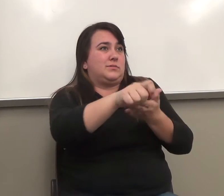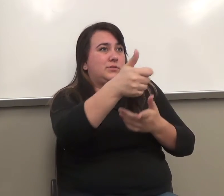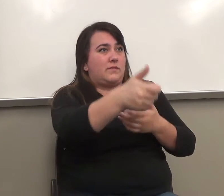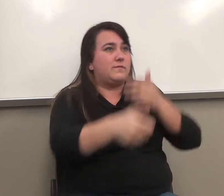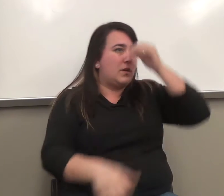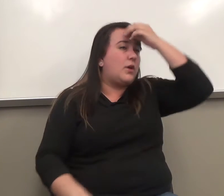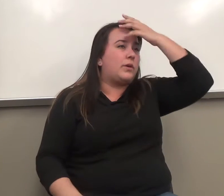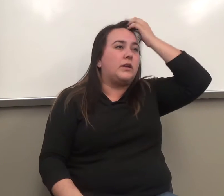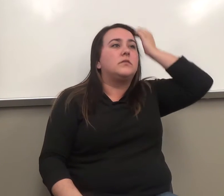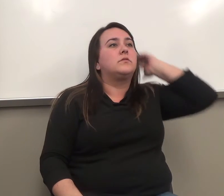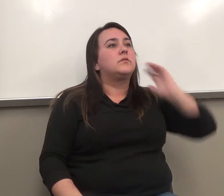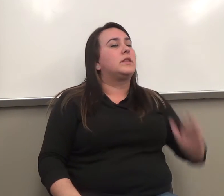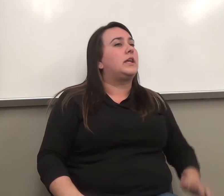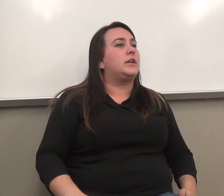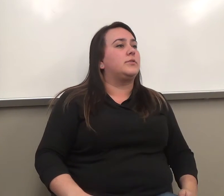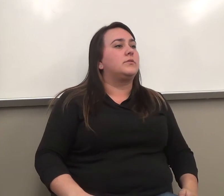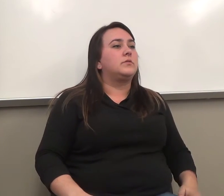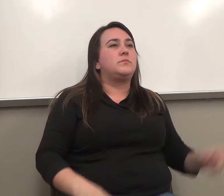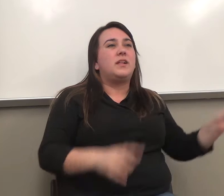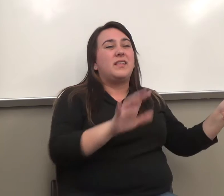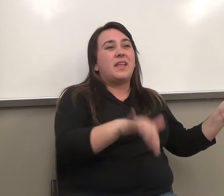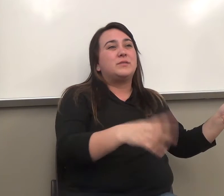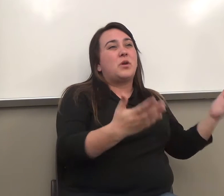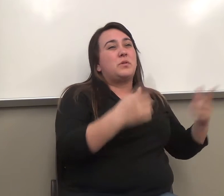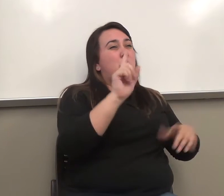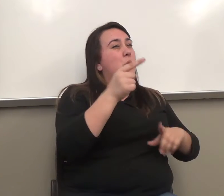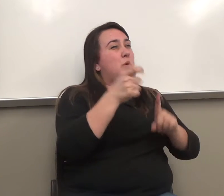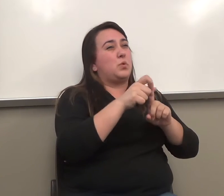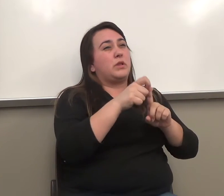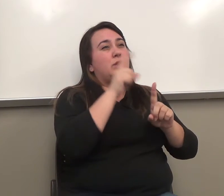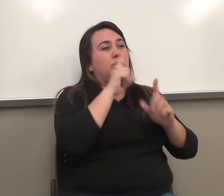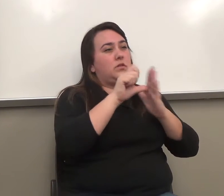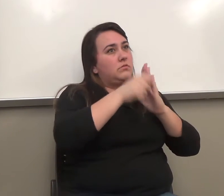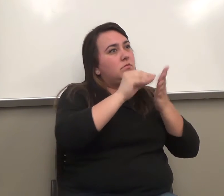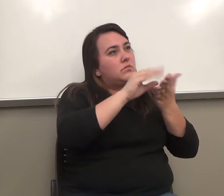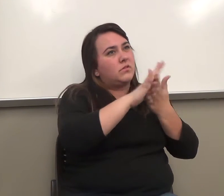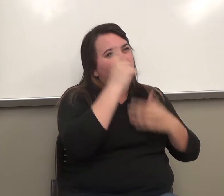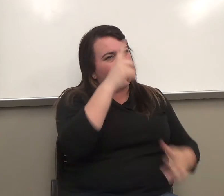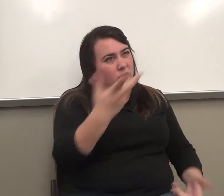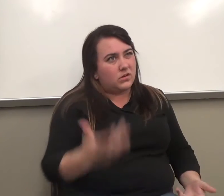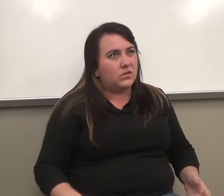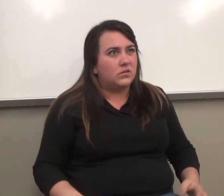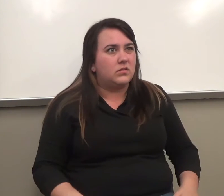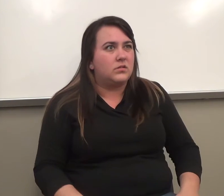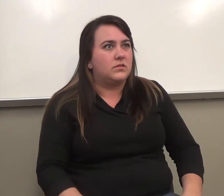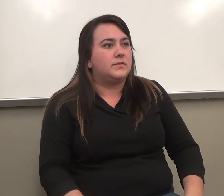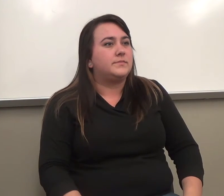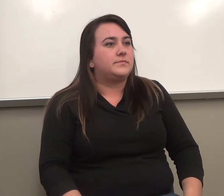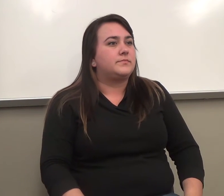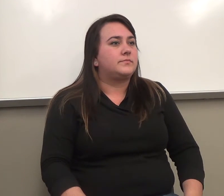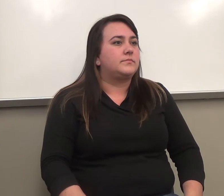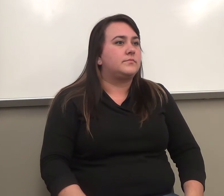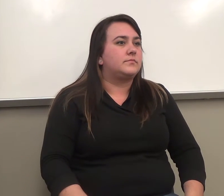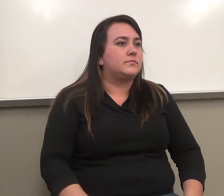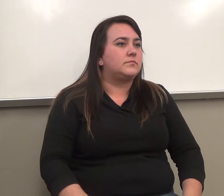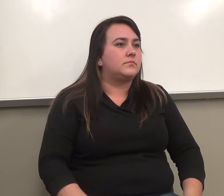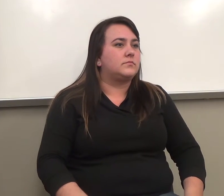British usage. Okay. But that's Thank probably you. the only word that I ever marked like that. And I think